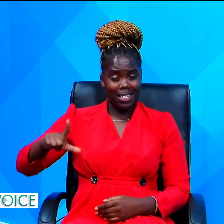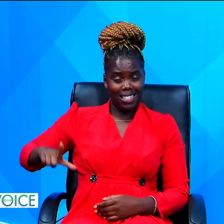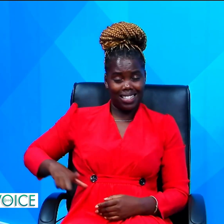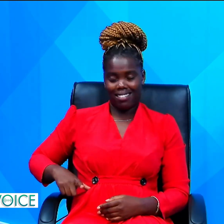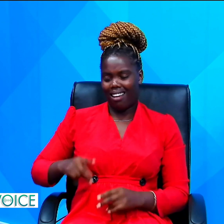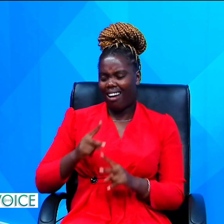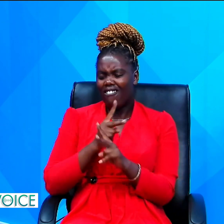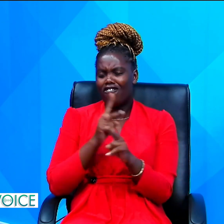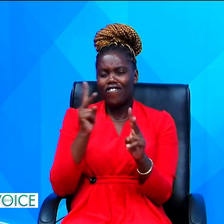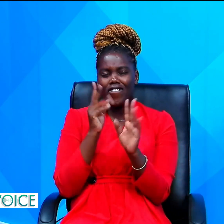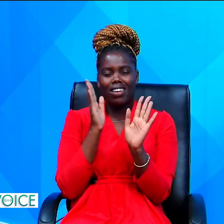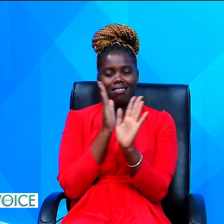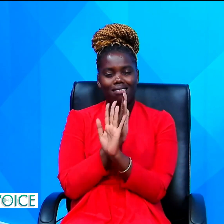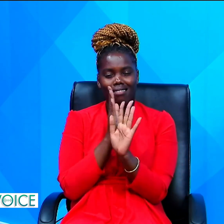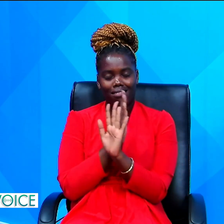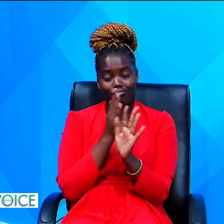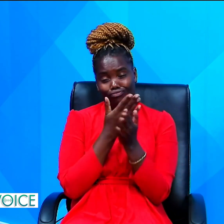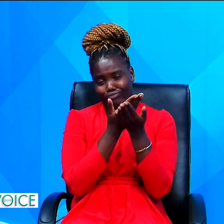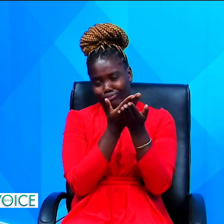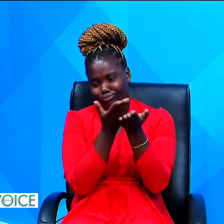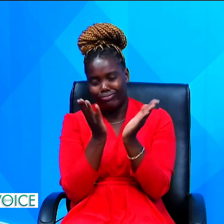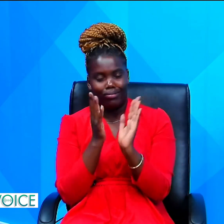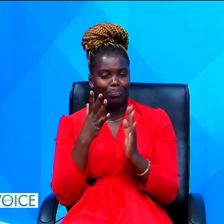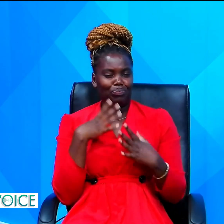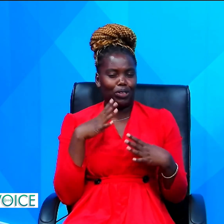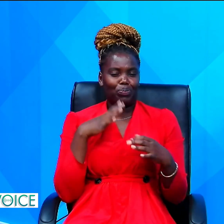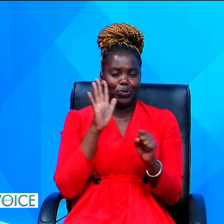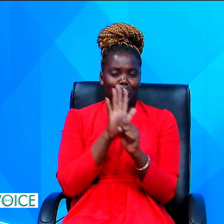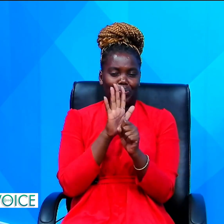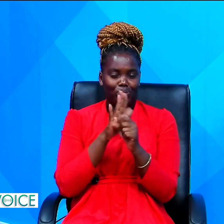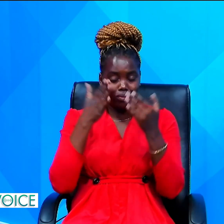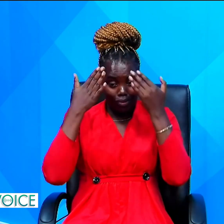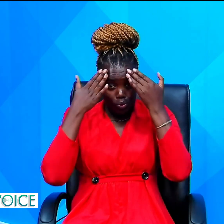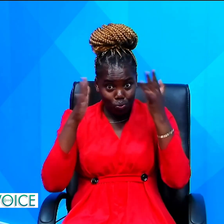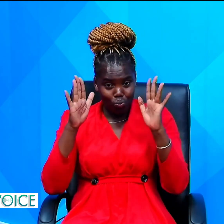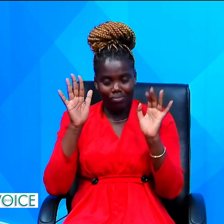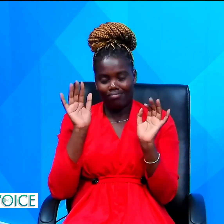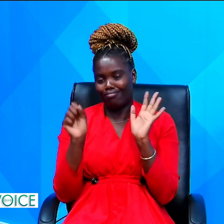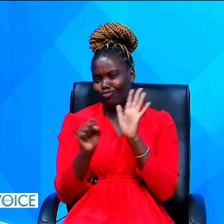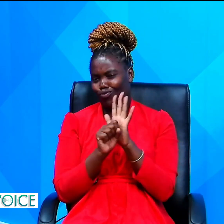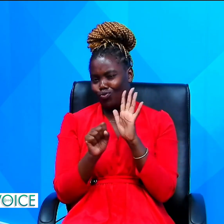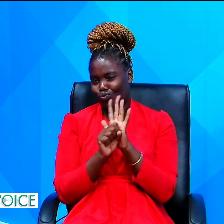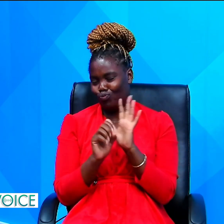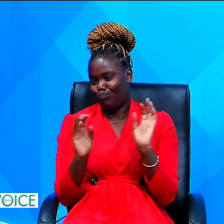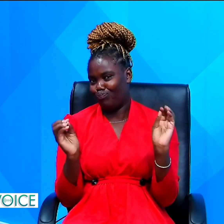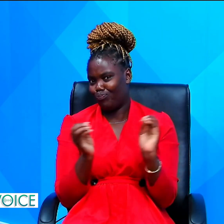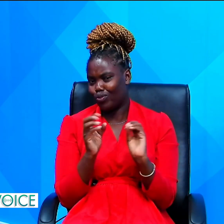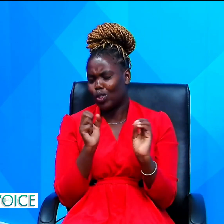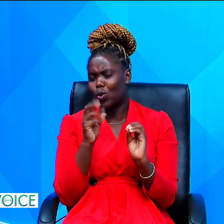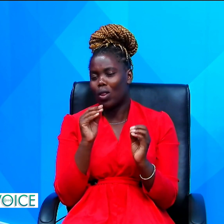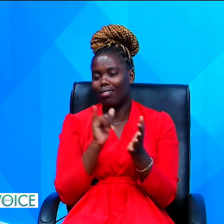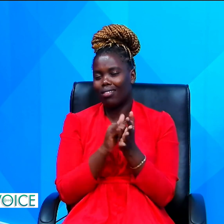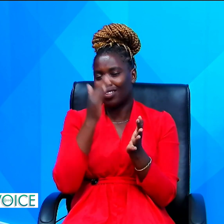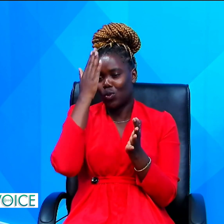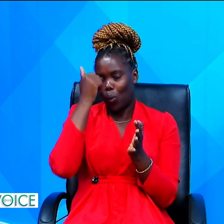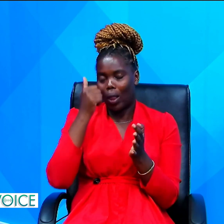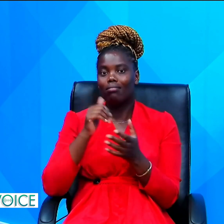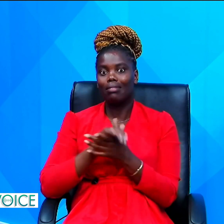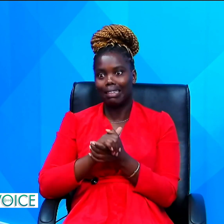because hepatitis is a non-noticeable symptoms. So a lot of people